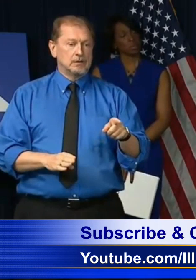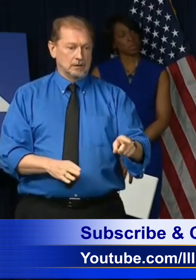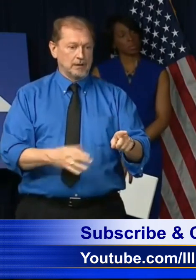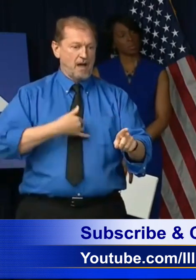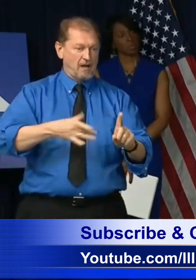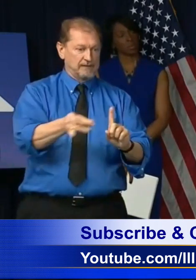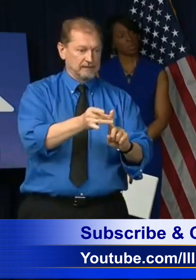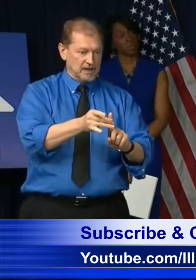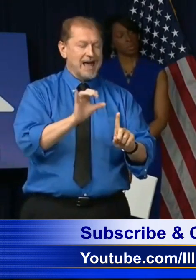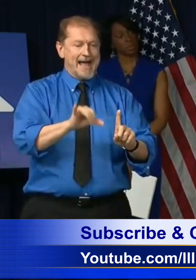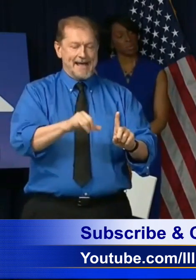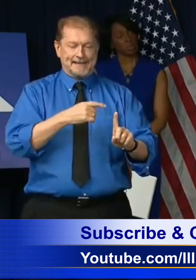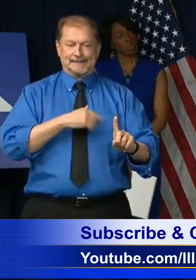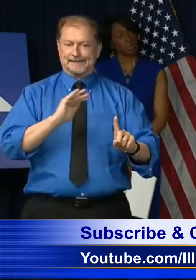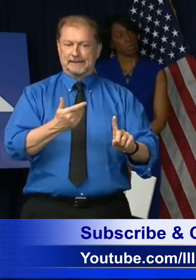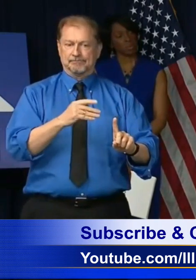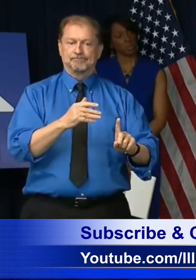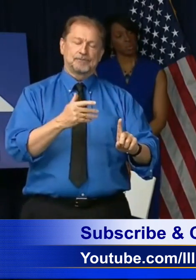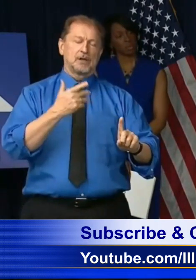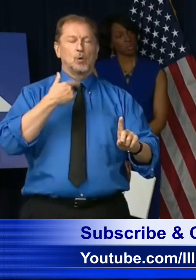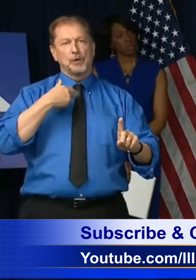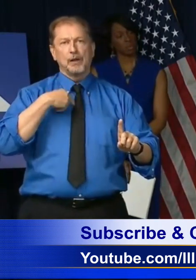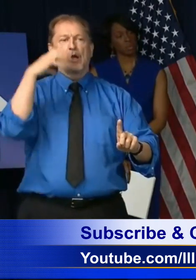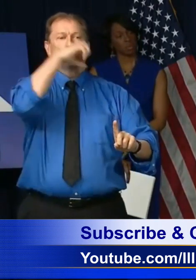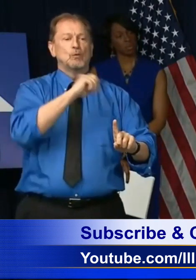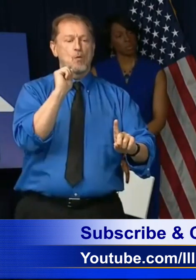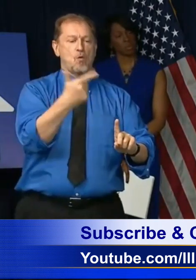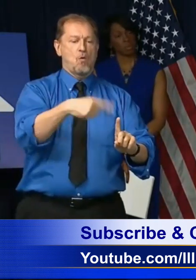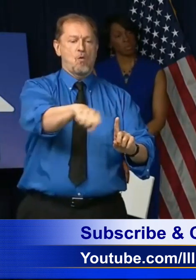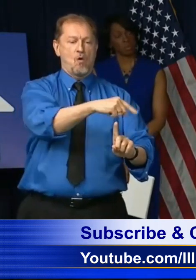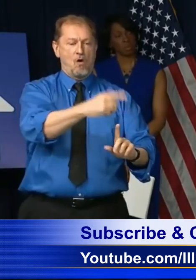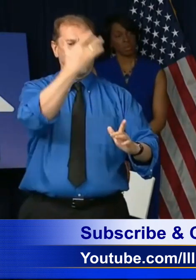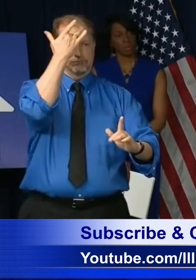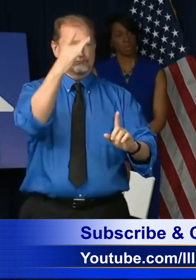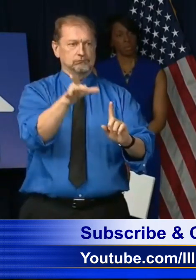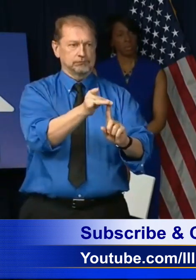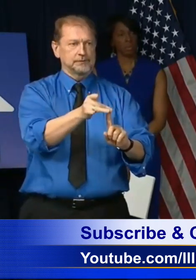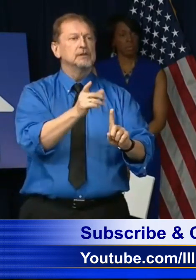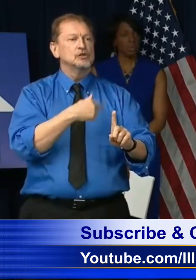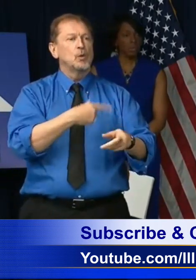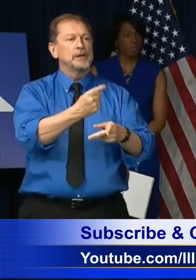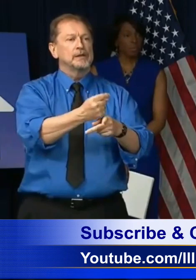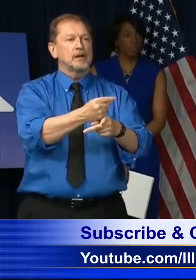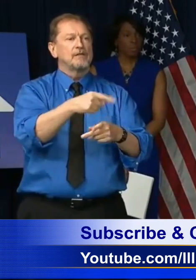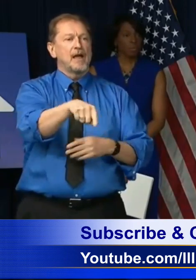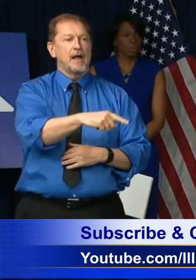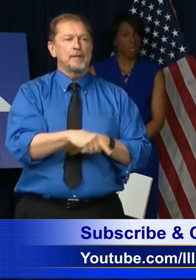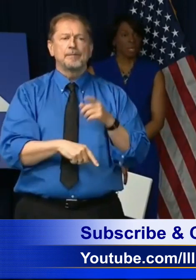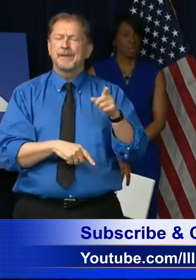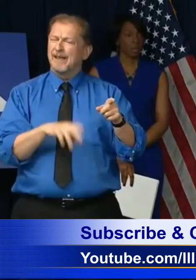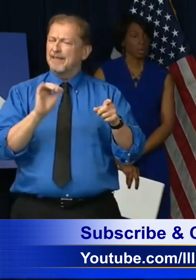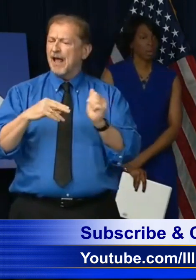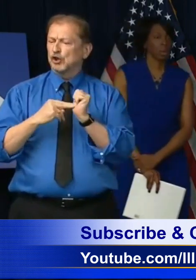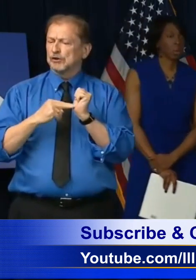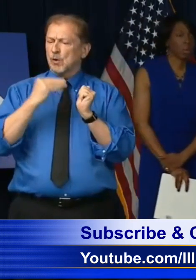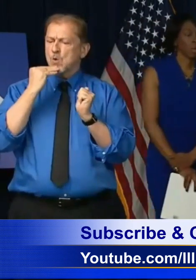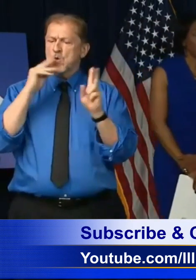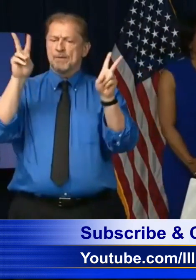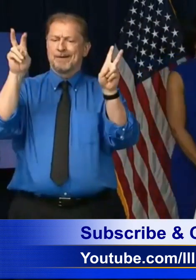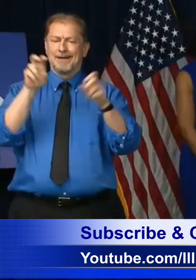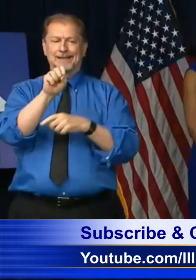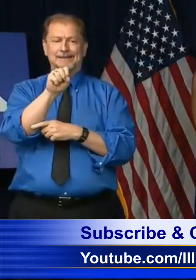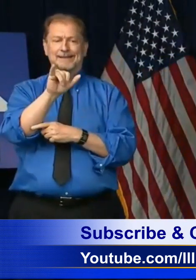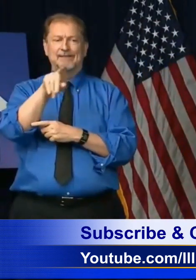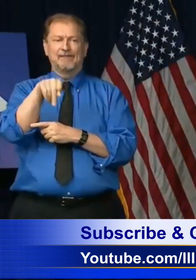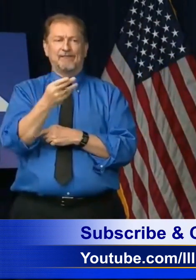infected, right? I mean, we're treating it as if everybody is infected. Do you know, Dr. Ezike, do you know if Symphony has been, if the National